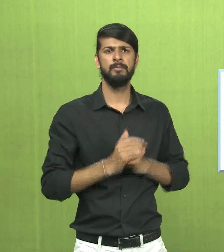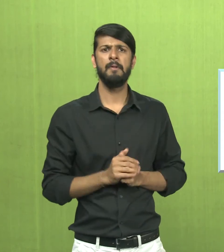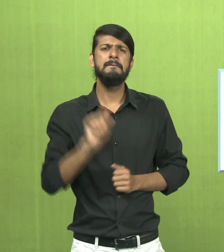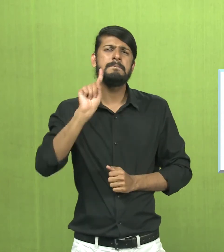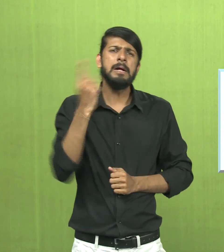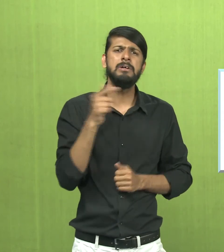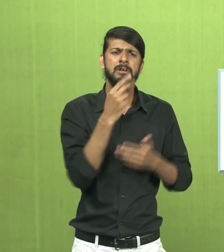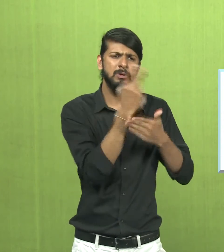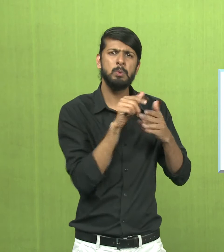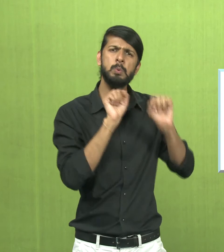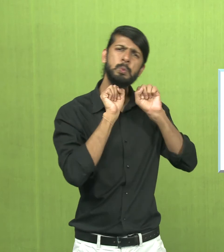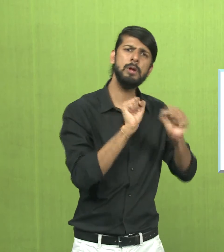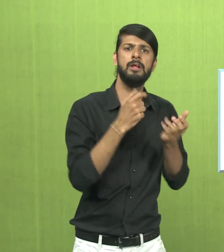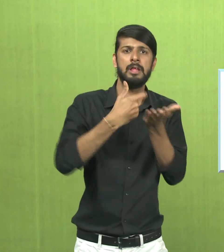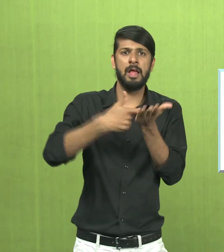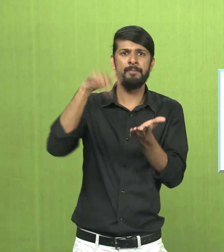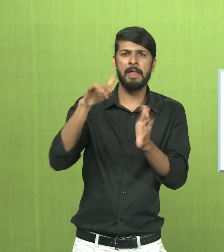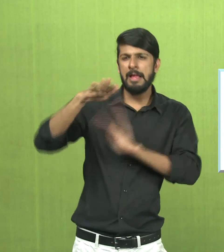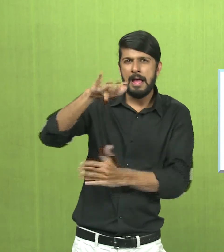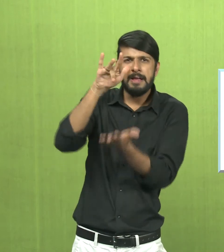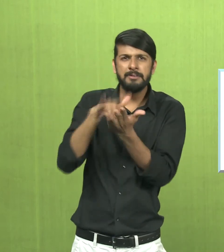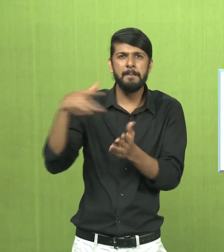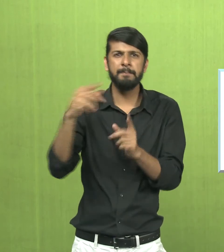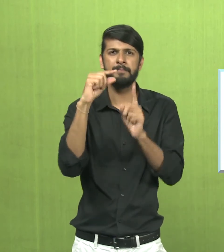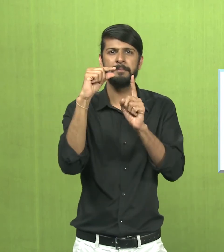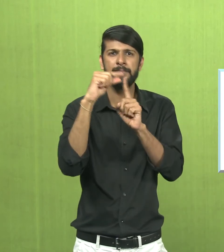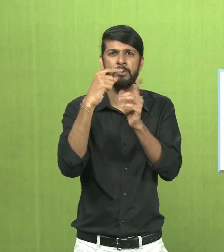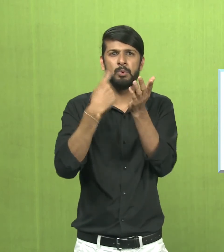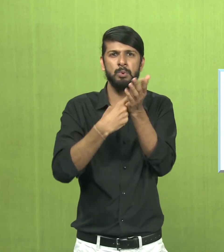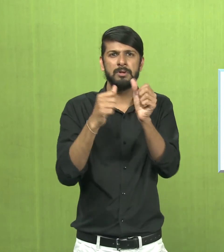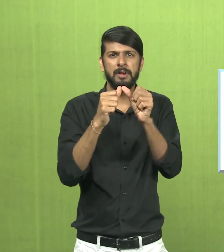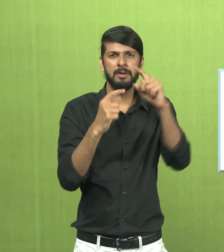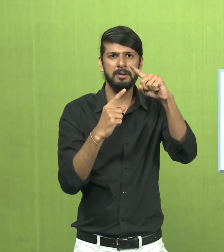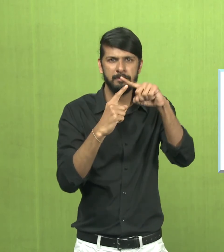the layer of lime. The style is from Pratapgarh.